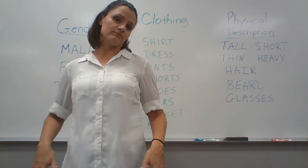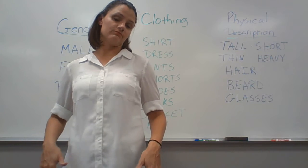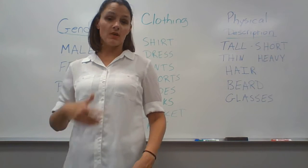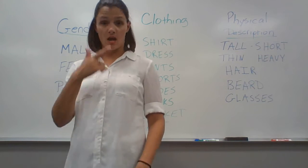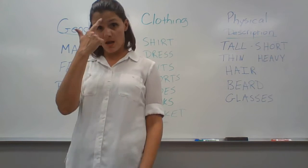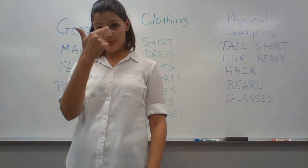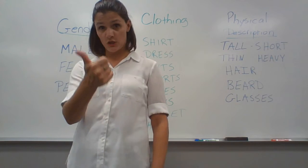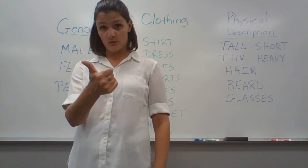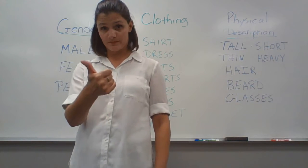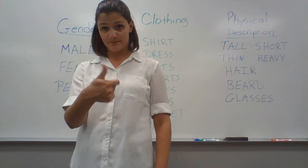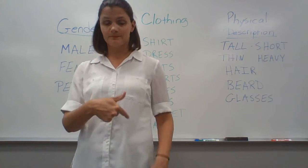Up to you.